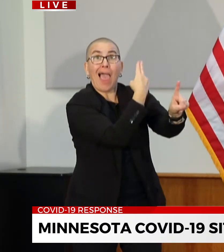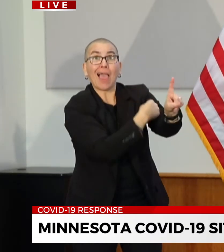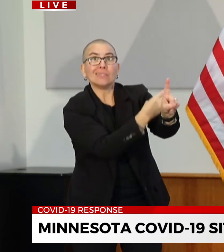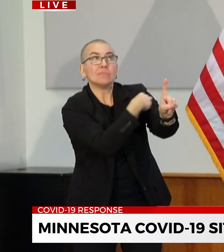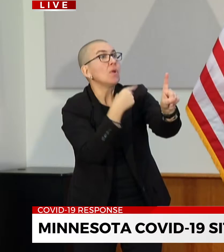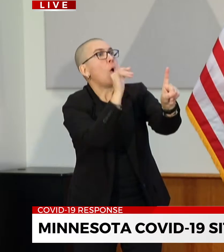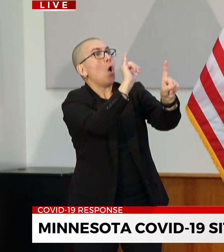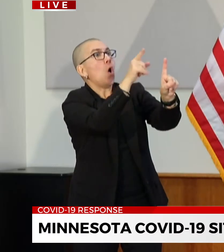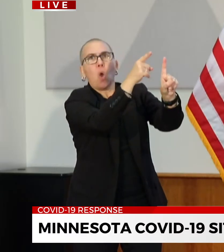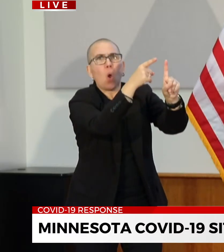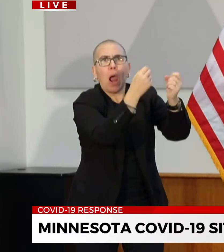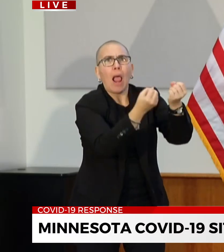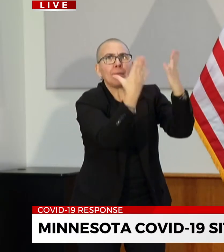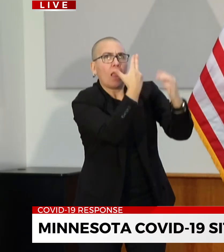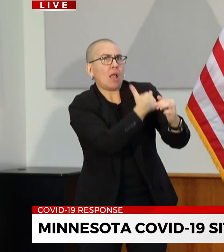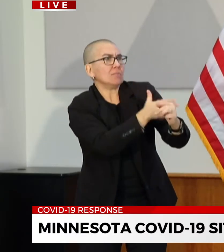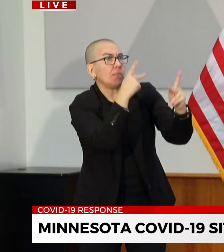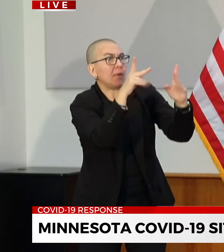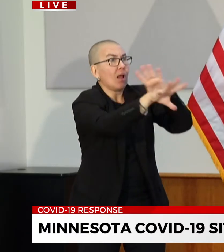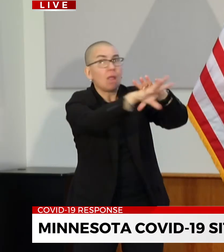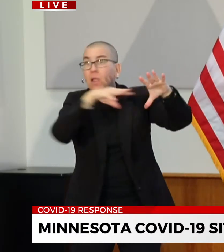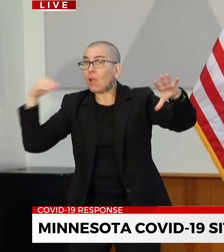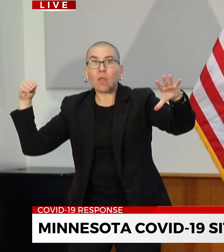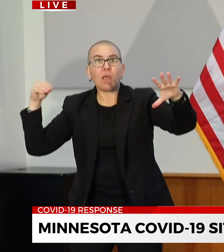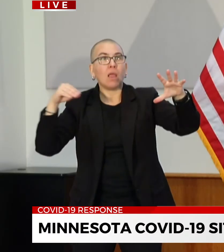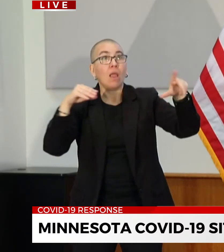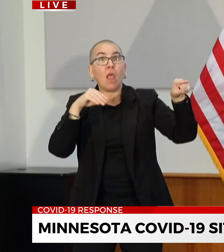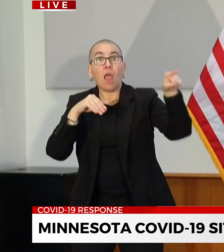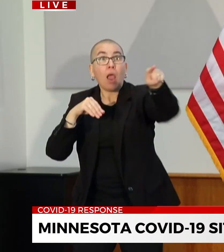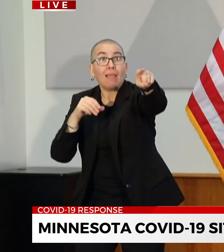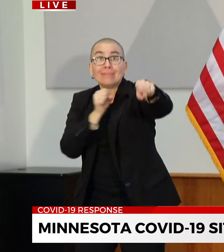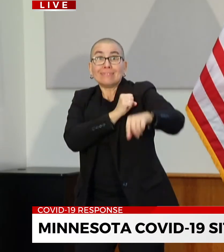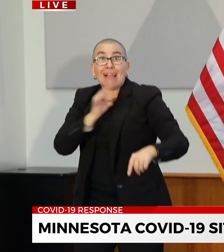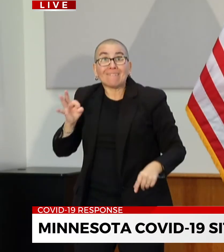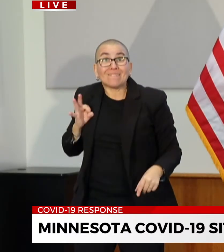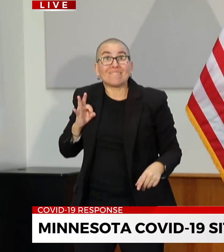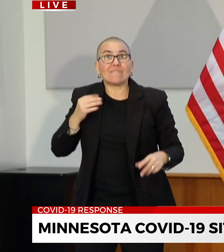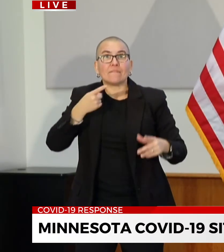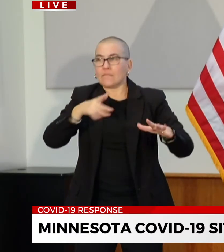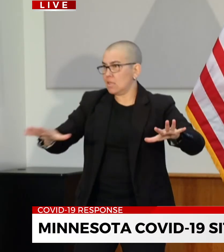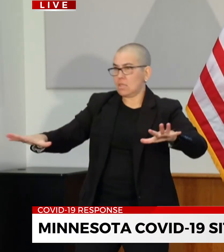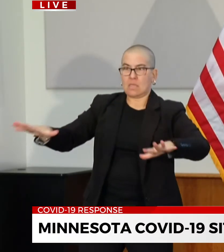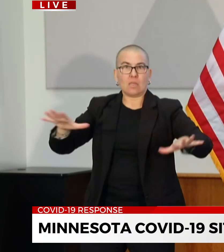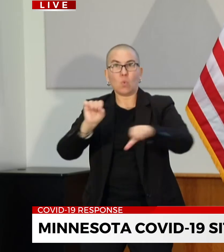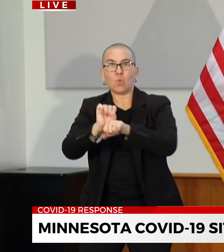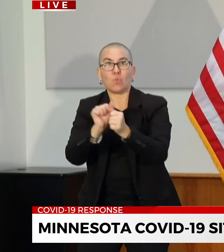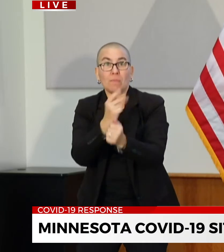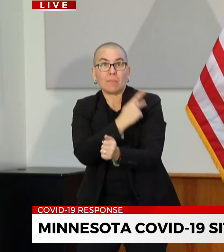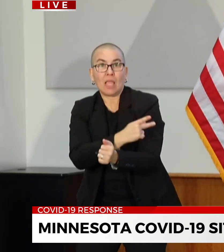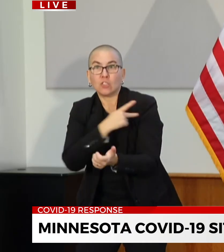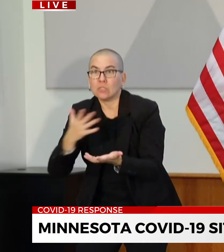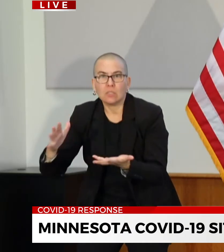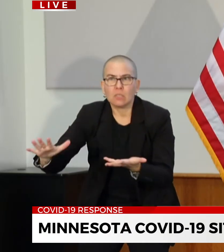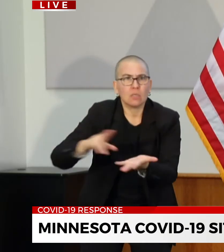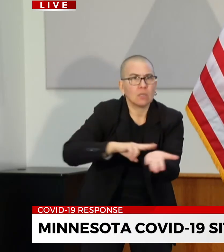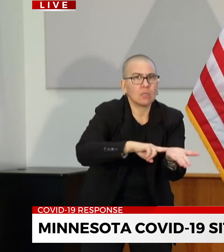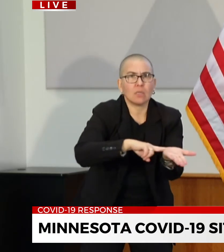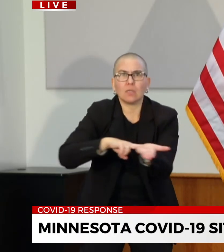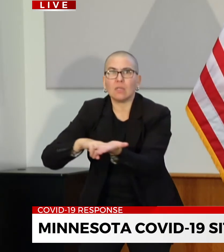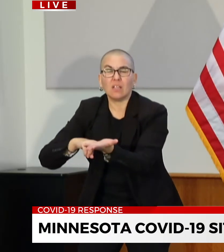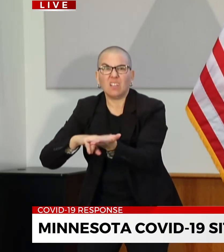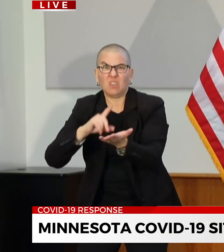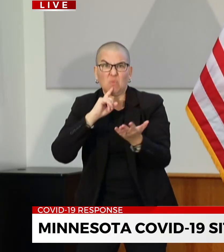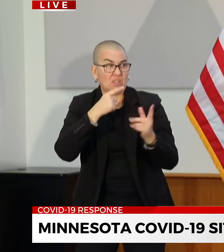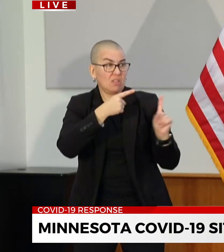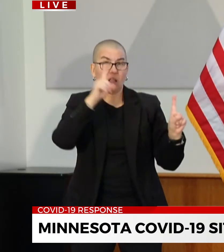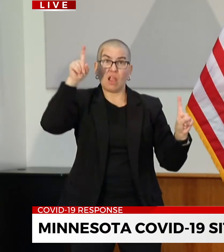of staff effort that goes behind these numbers. And I say all of that just to explain what the governor mentioned about the